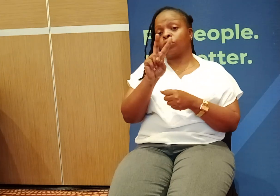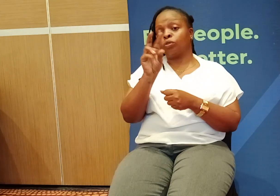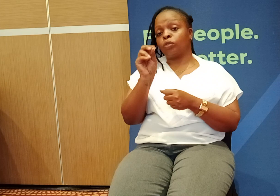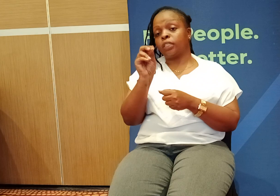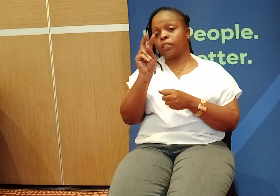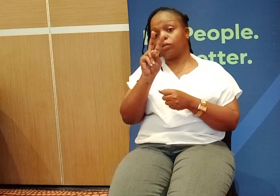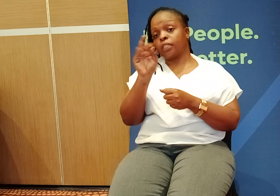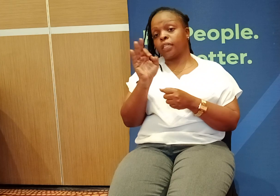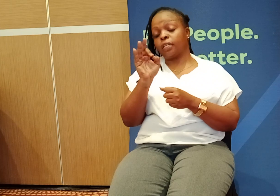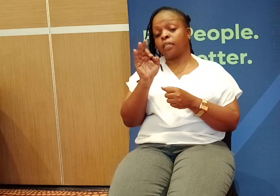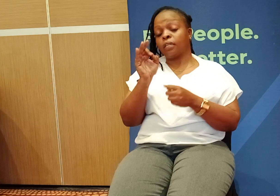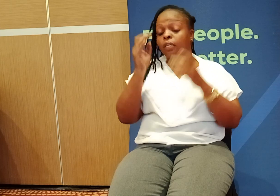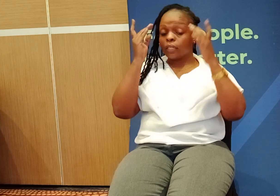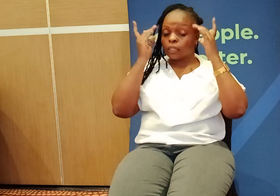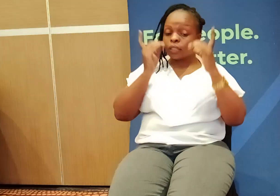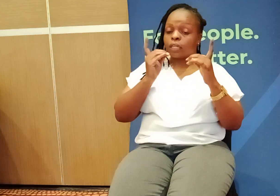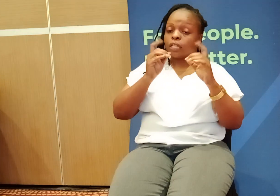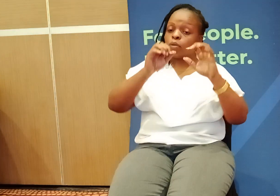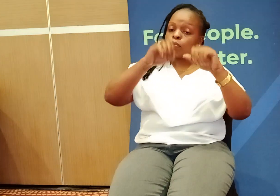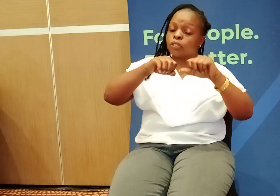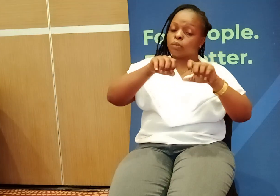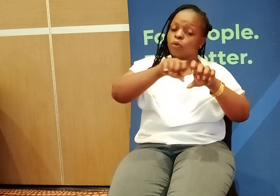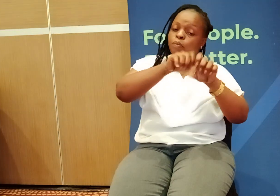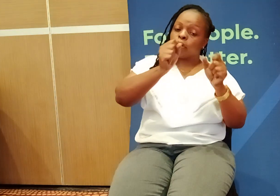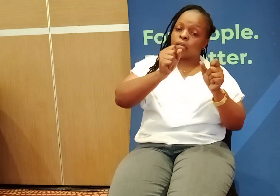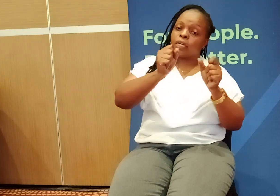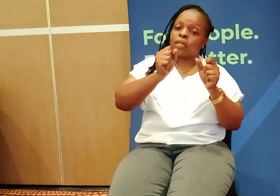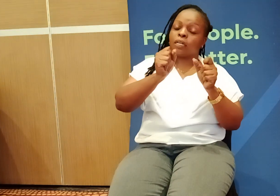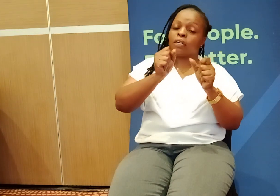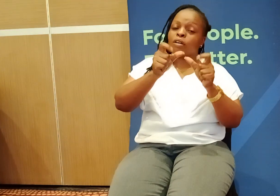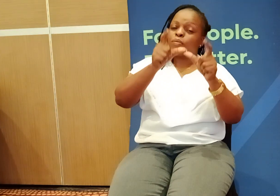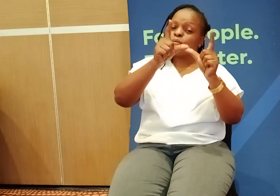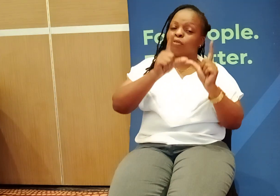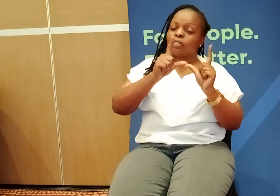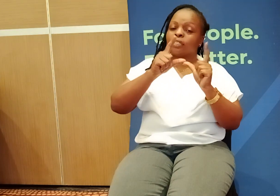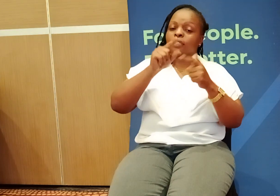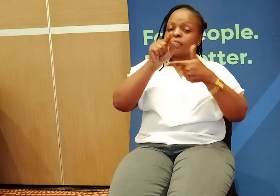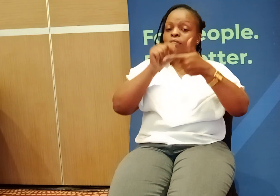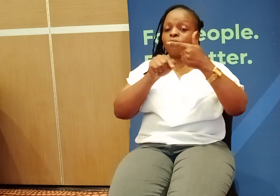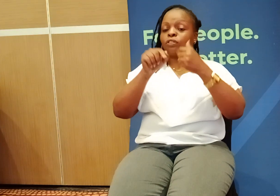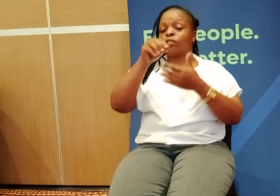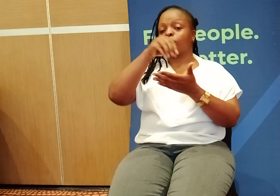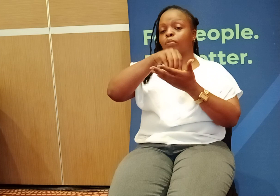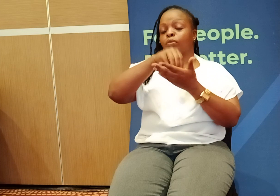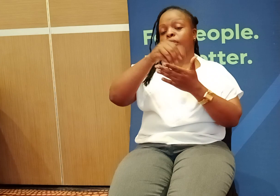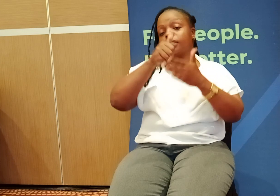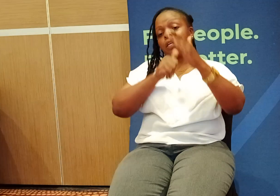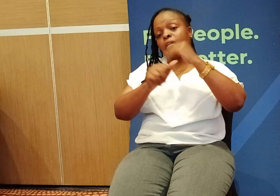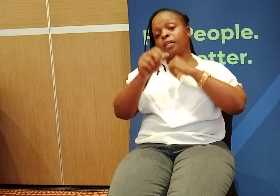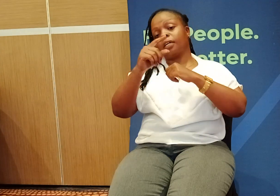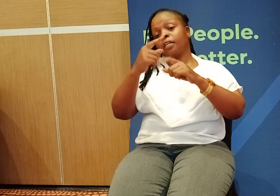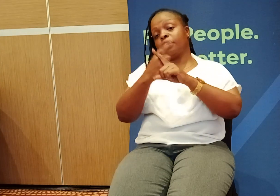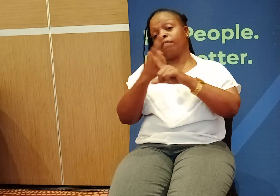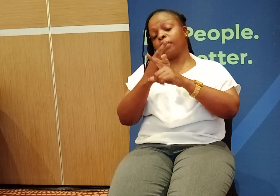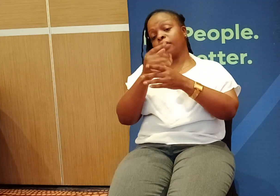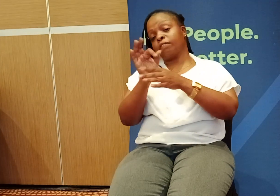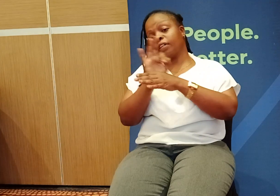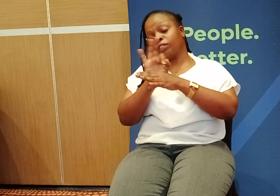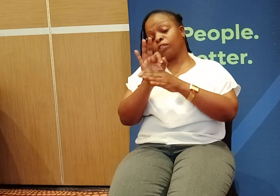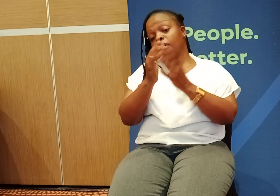we are breaking down mortgage division and put them under different functions. I want to say today we've taken 360 degrees. Only a